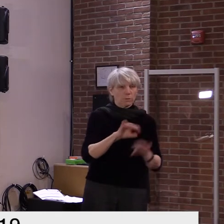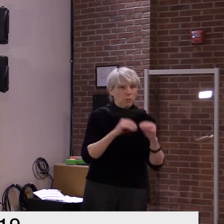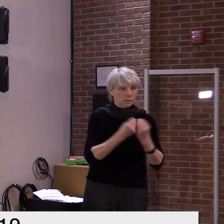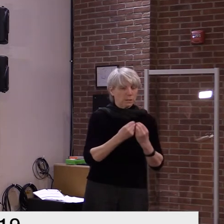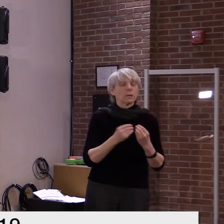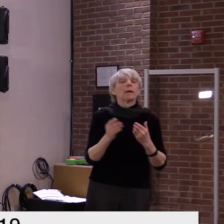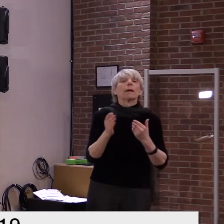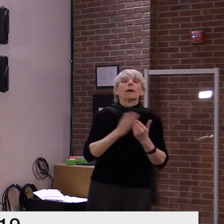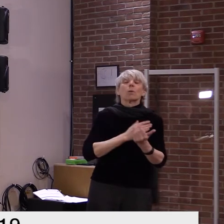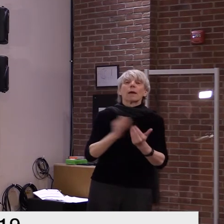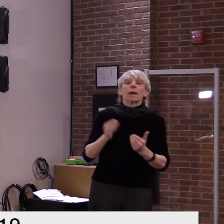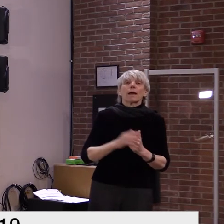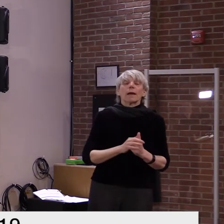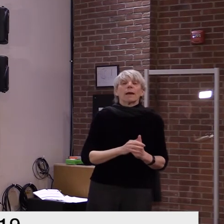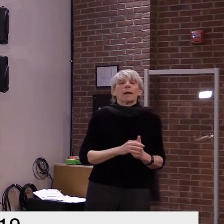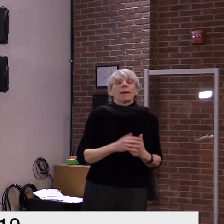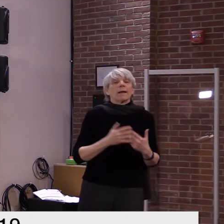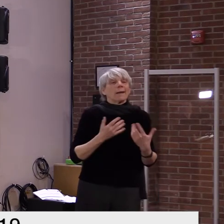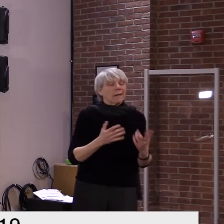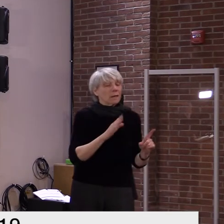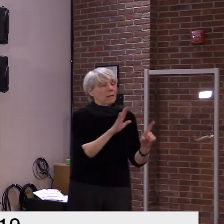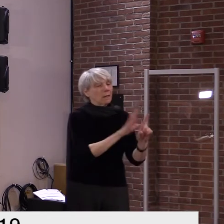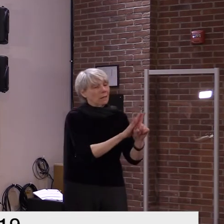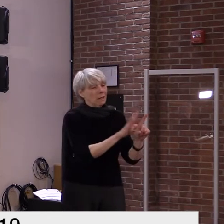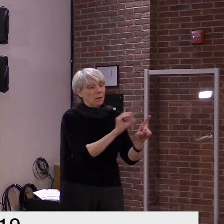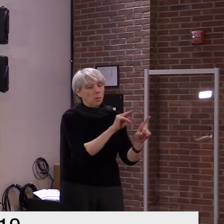administrative expense of OneCare,